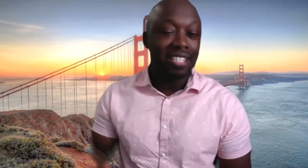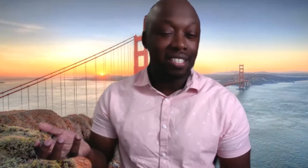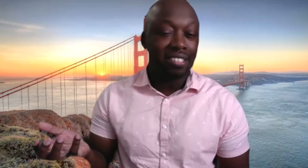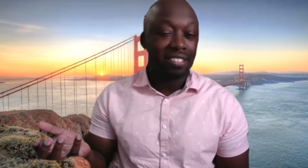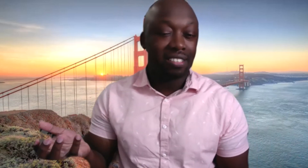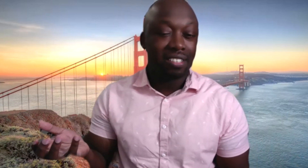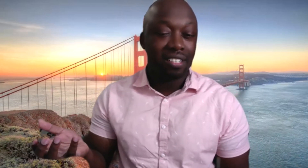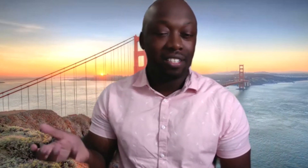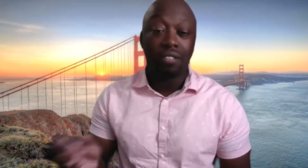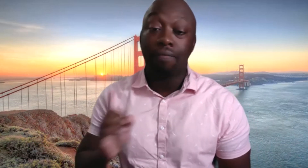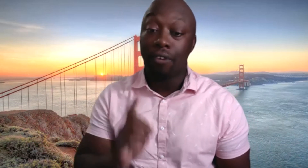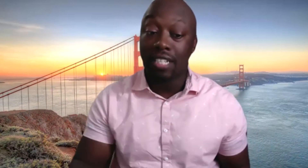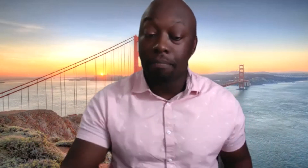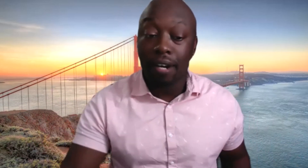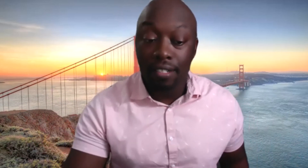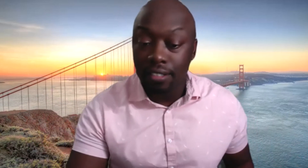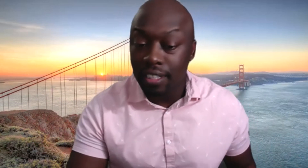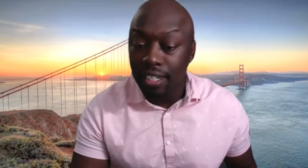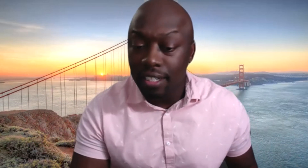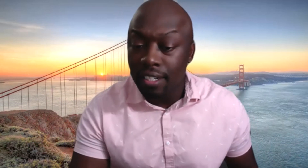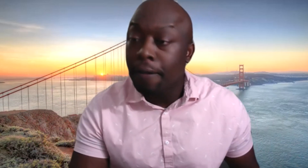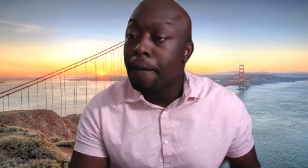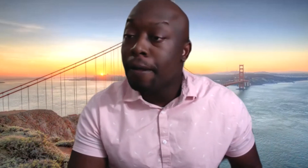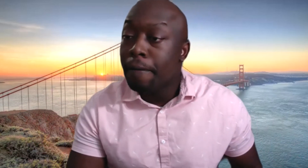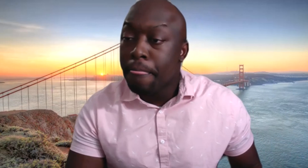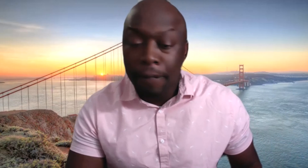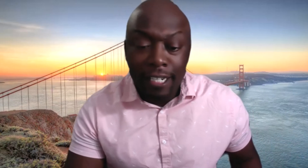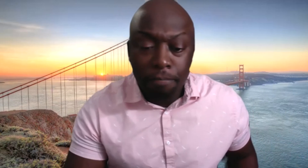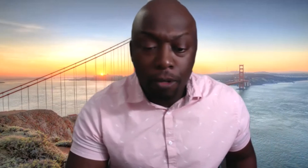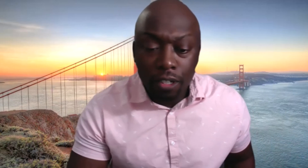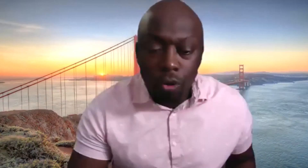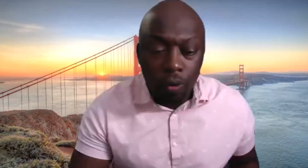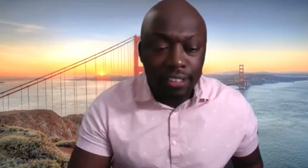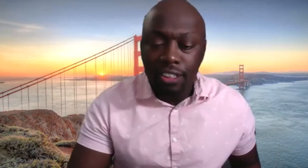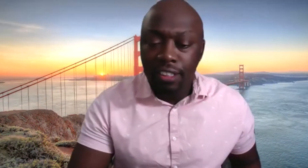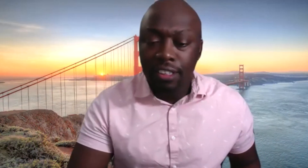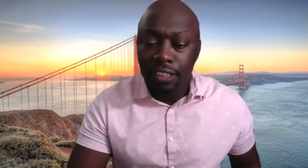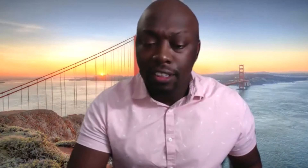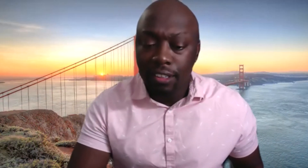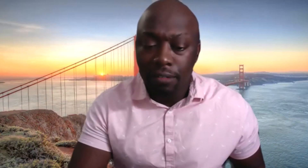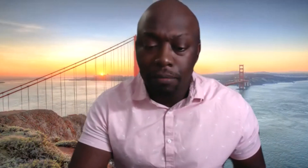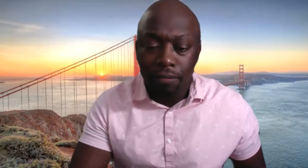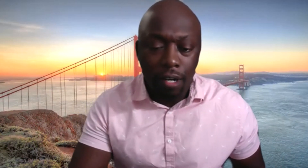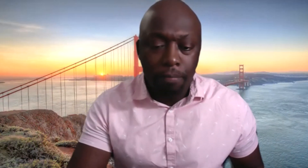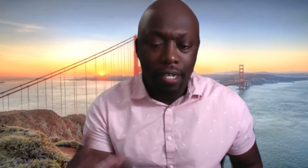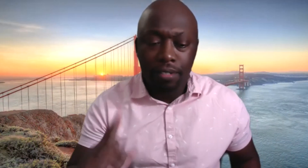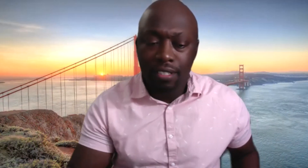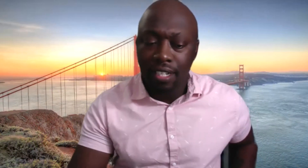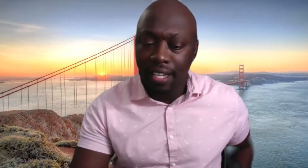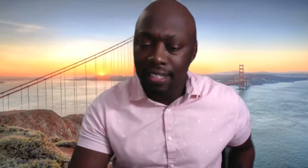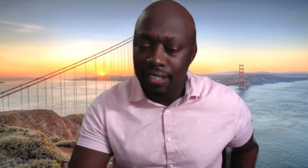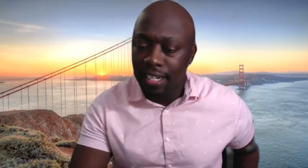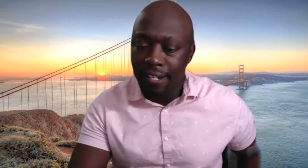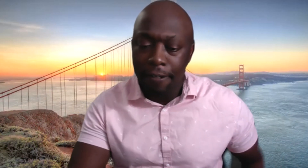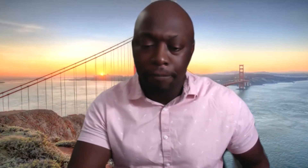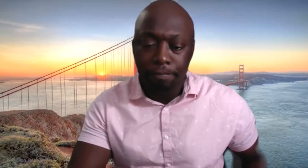their needs. First-time parents are the key. Any more questions before I bring up the